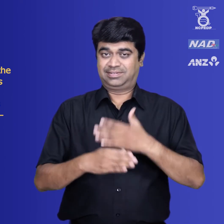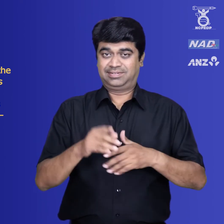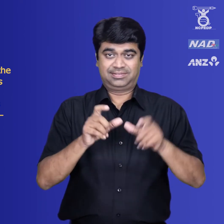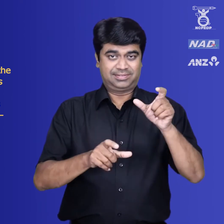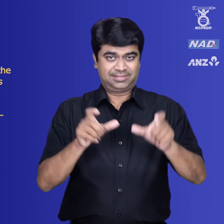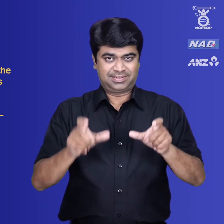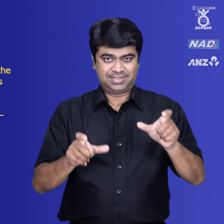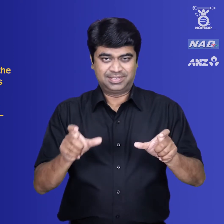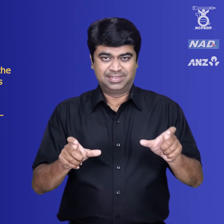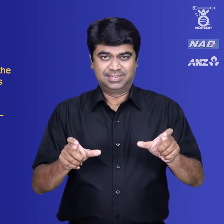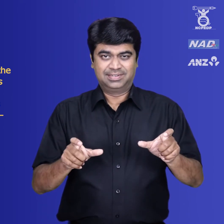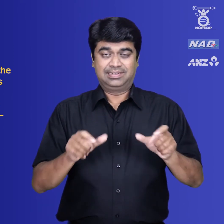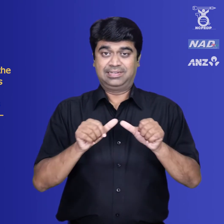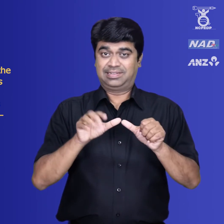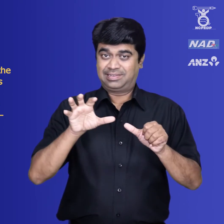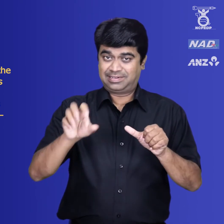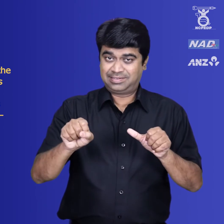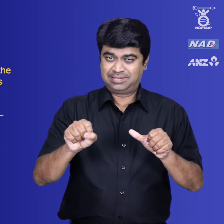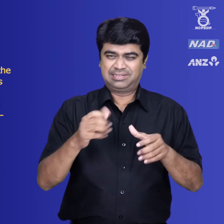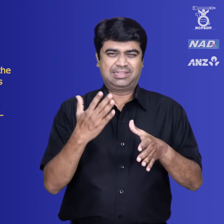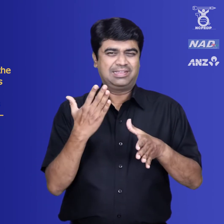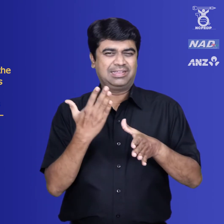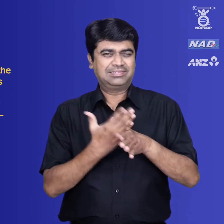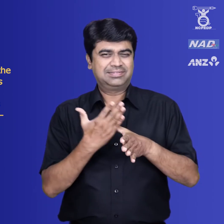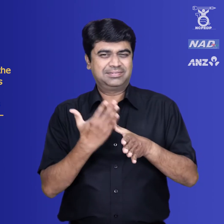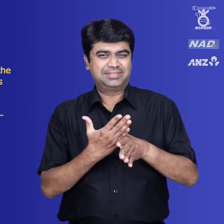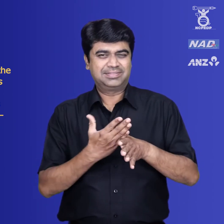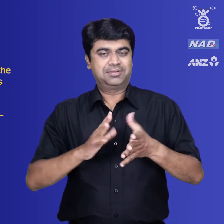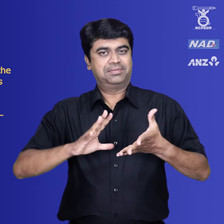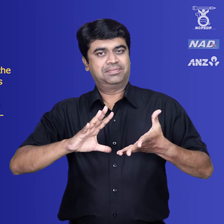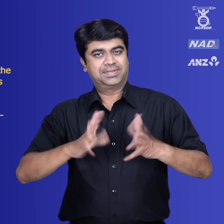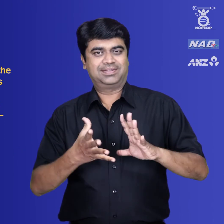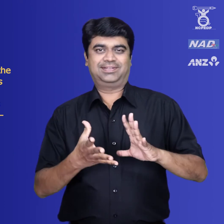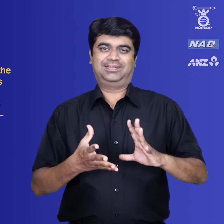Making art accessible to persons with disabilities.